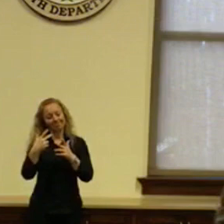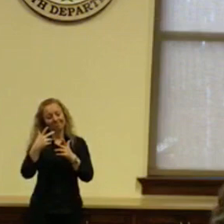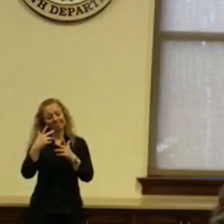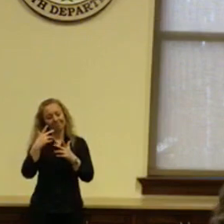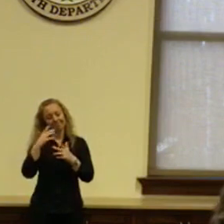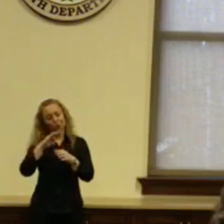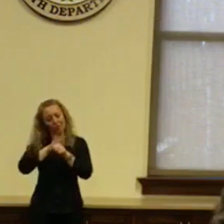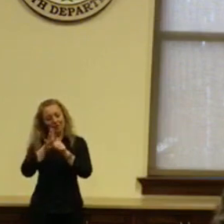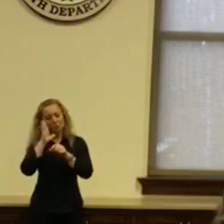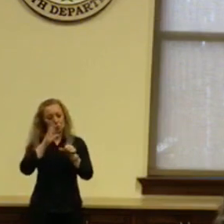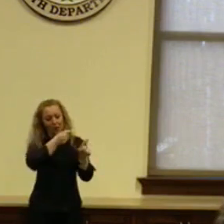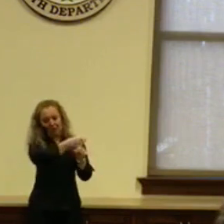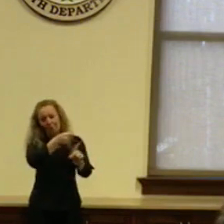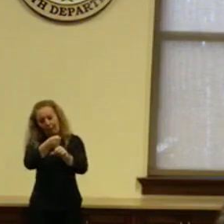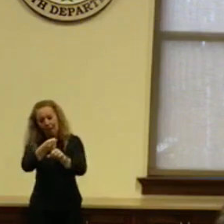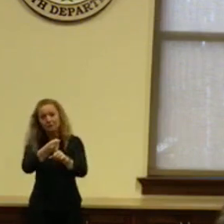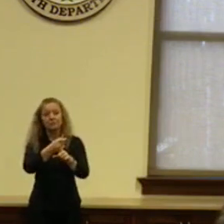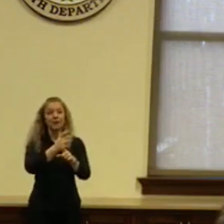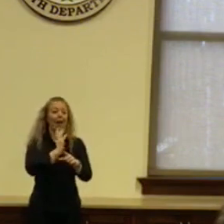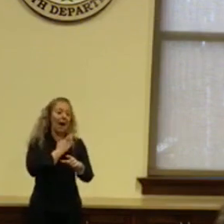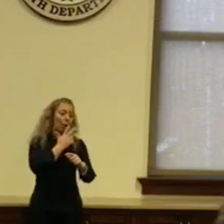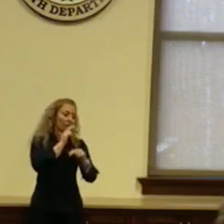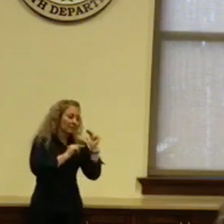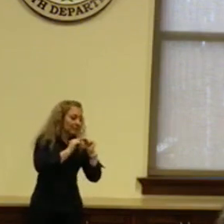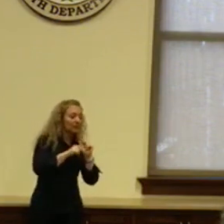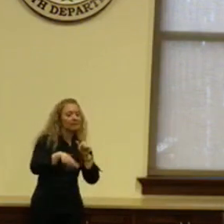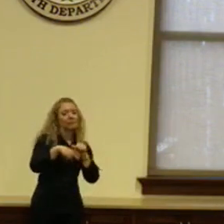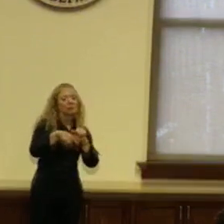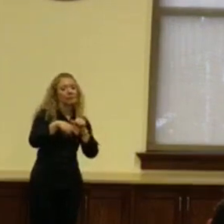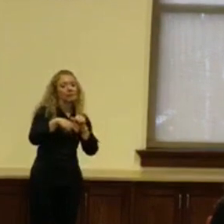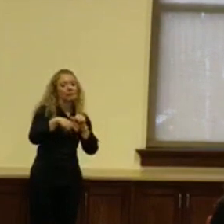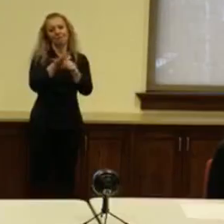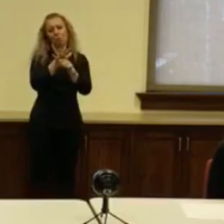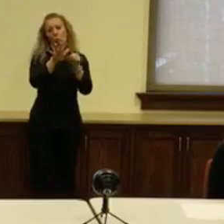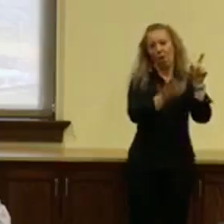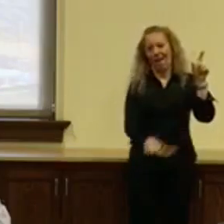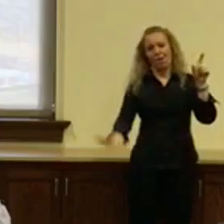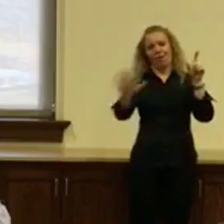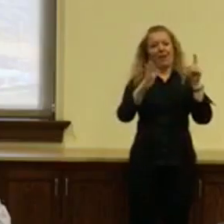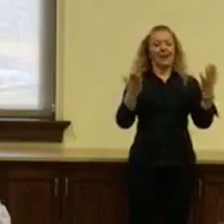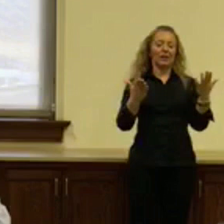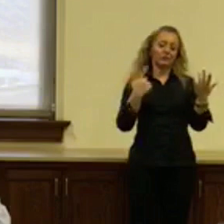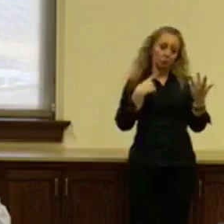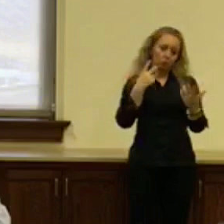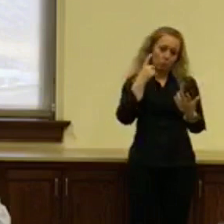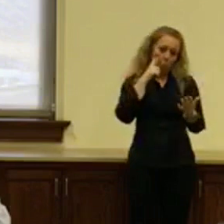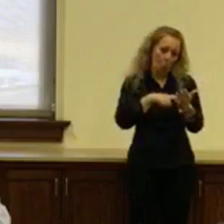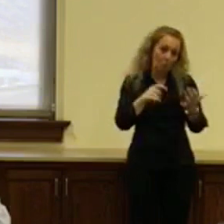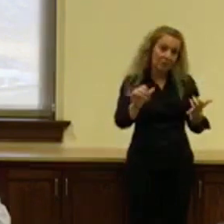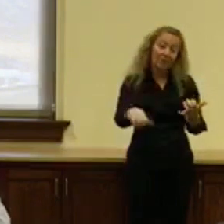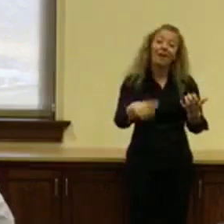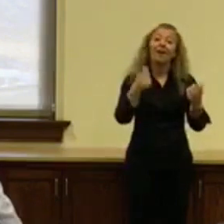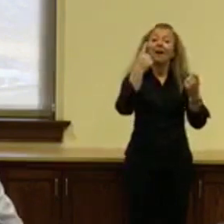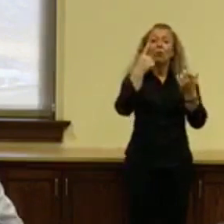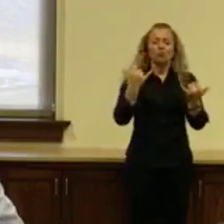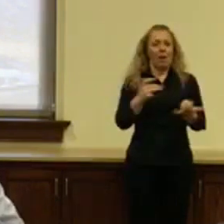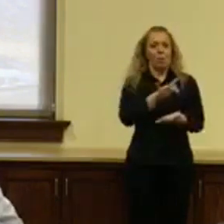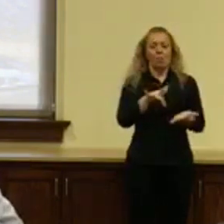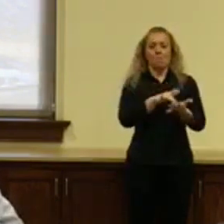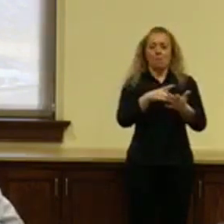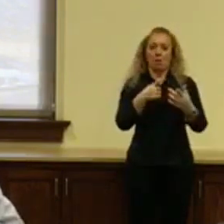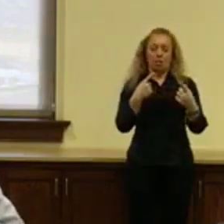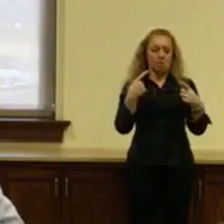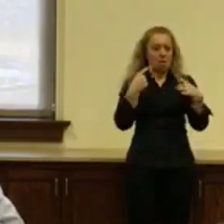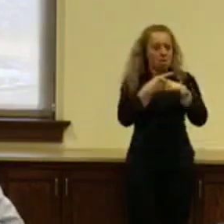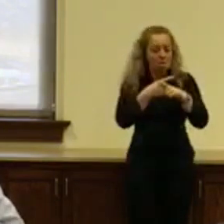and departments, but the entire region, and we've seen exactly that. We're in the middle of a crisis here and focused on doing